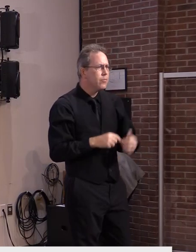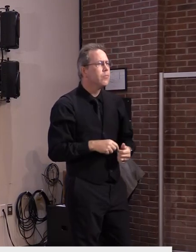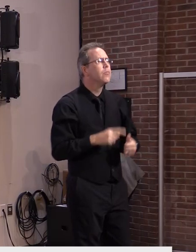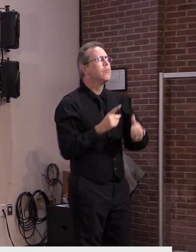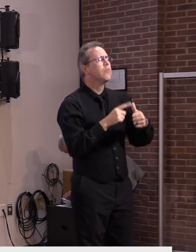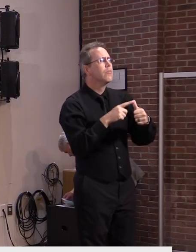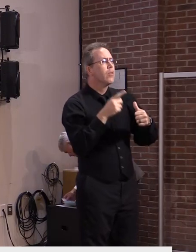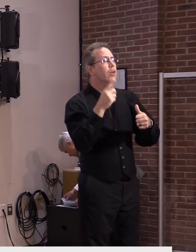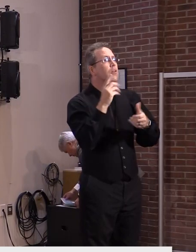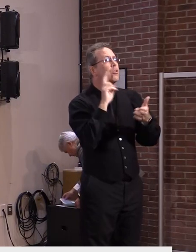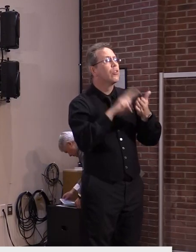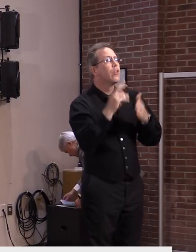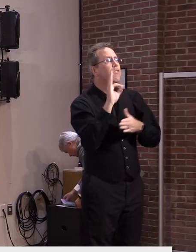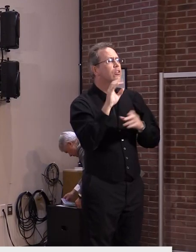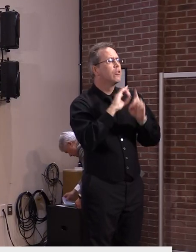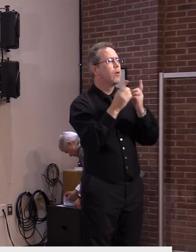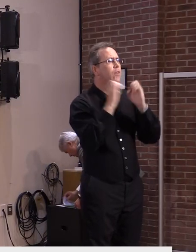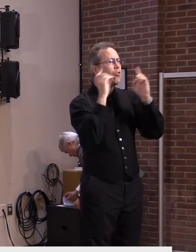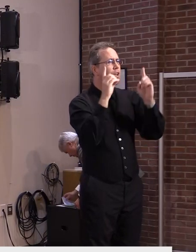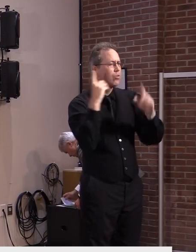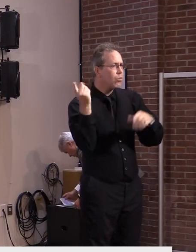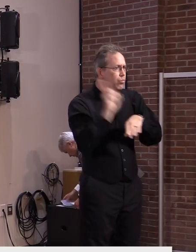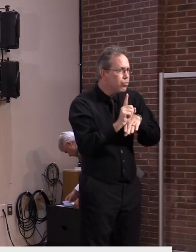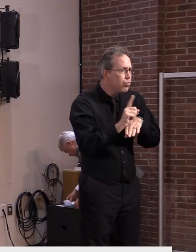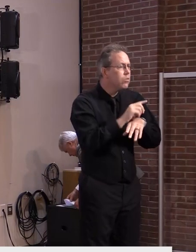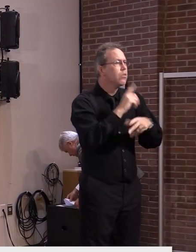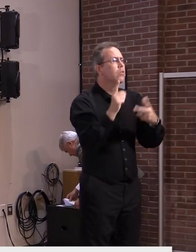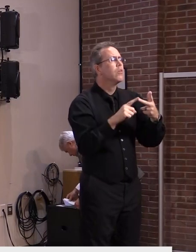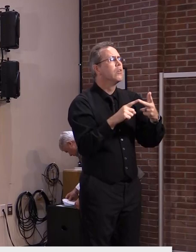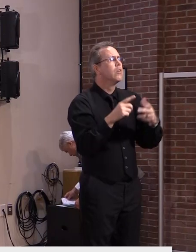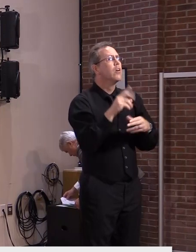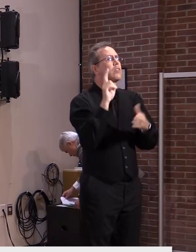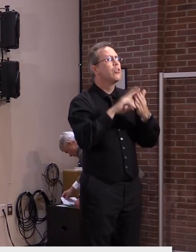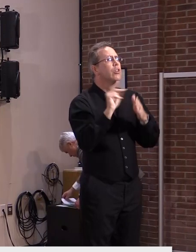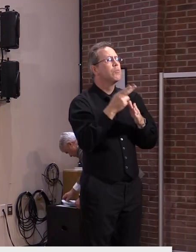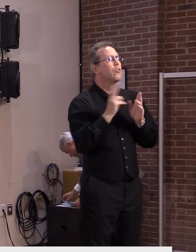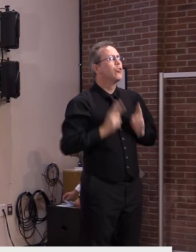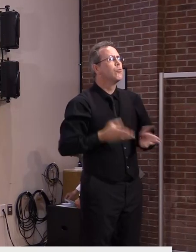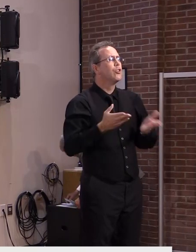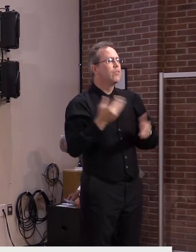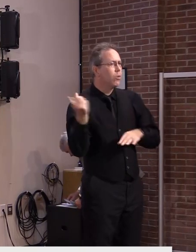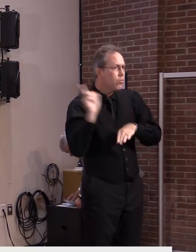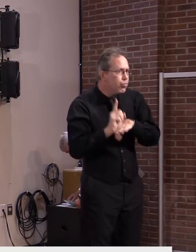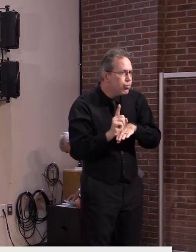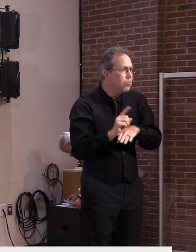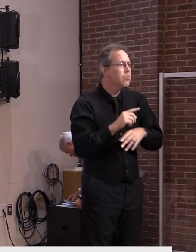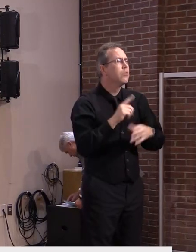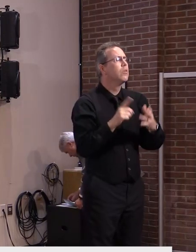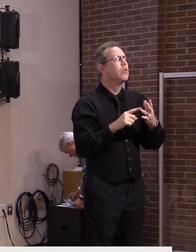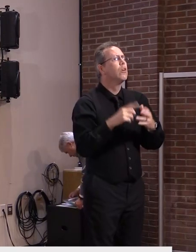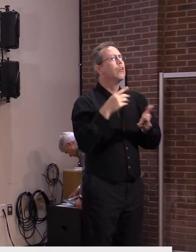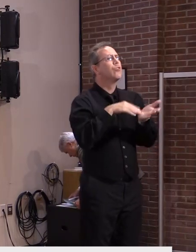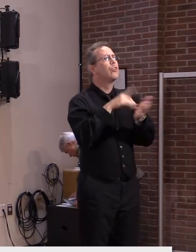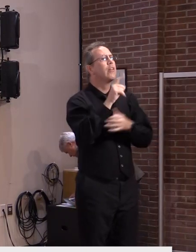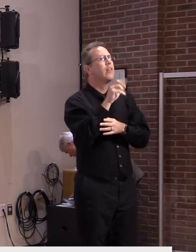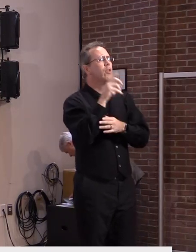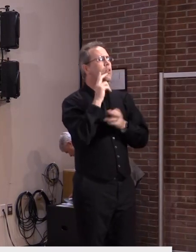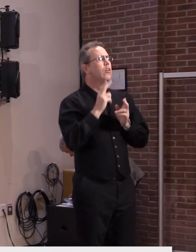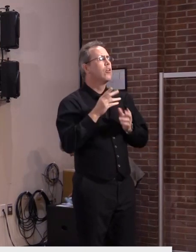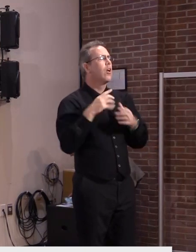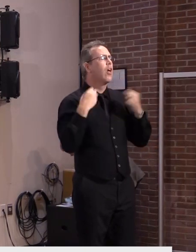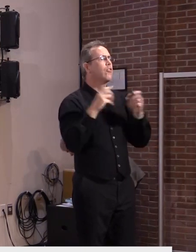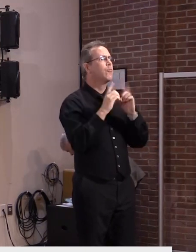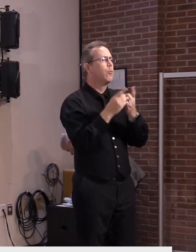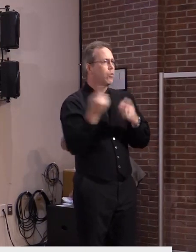with a vaccine update, and then Dr. Levine. And of course, when the governor arrives, we'll hear from the governor as well.